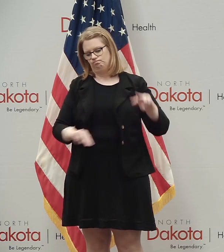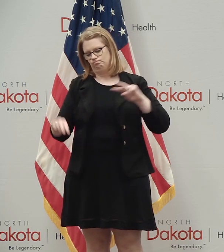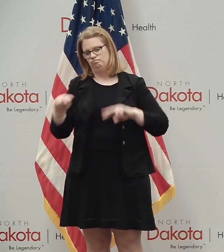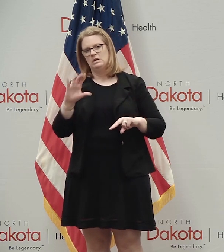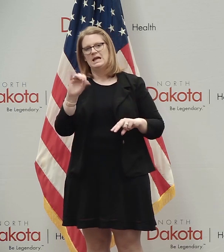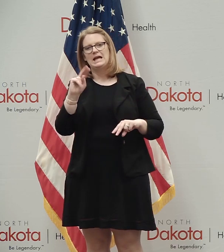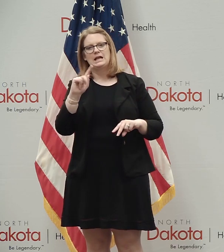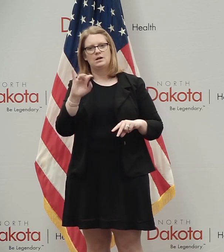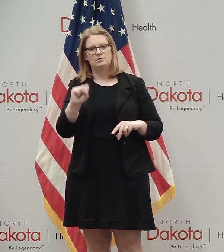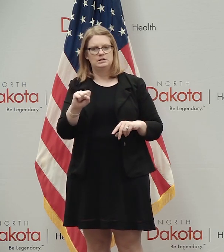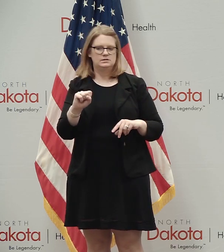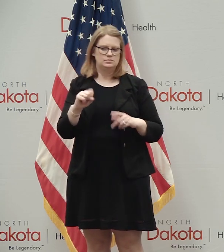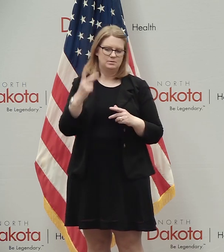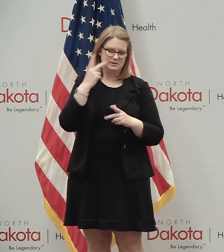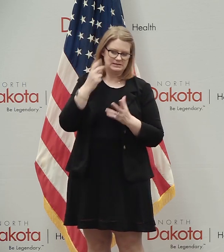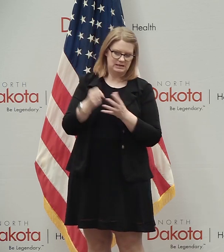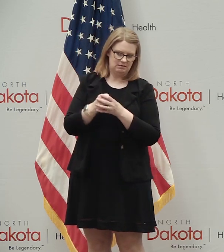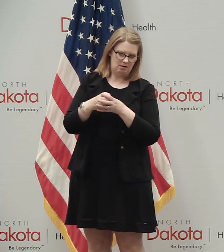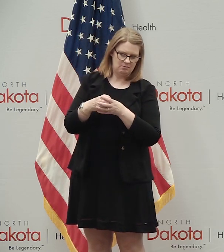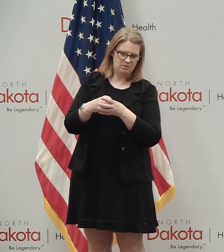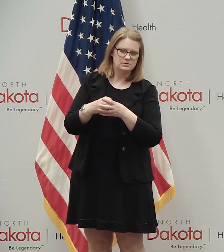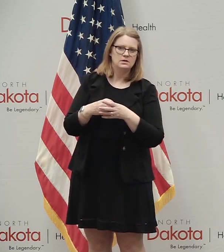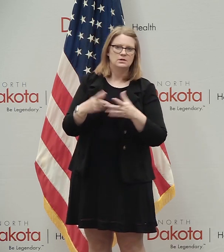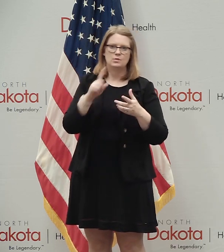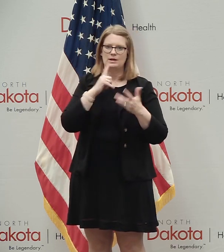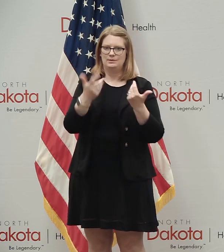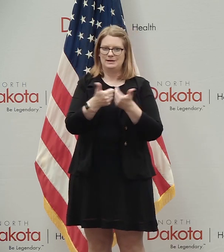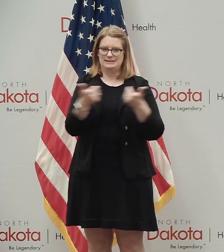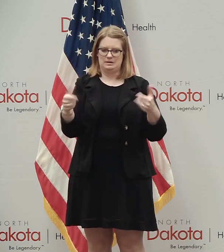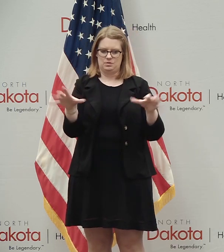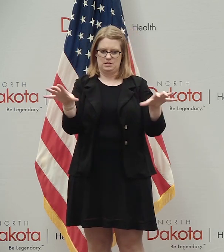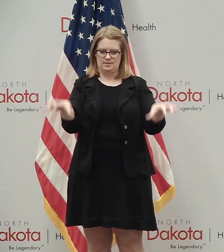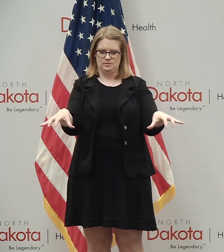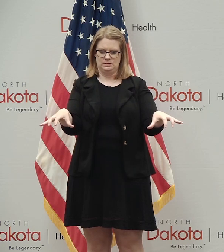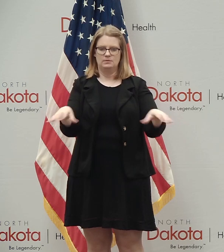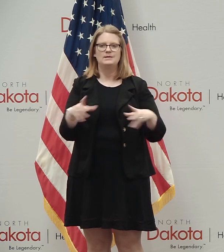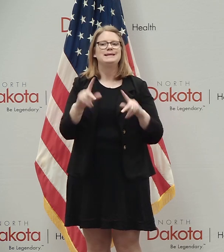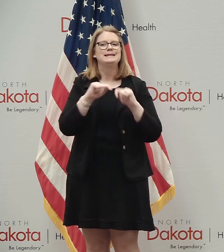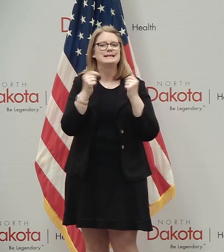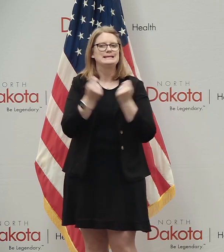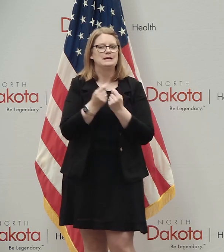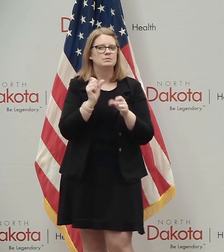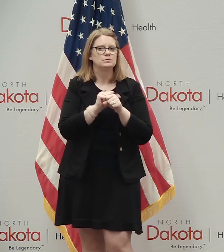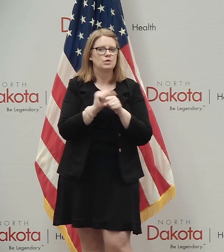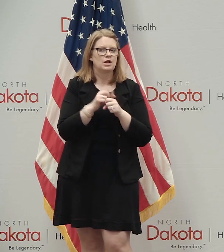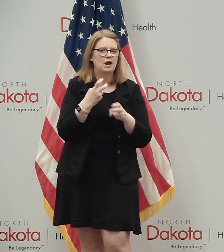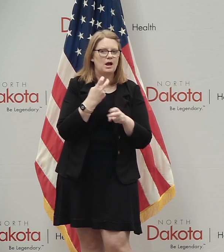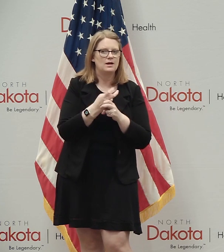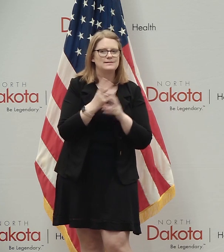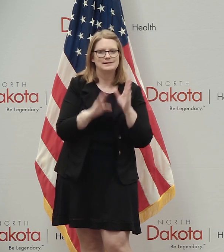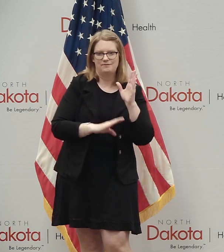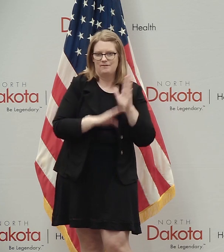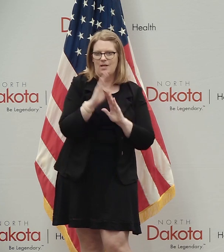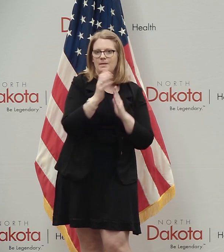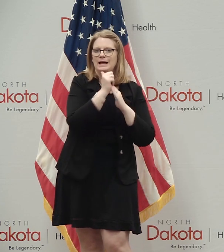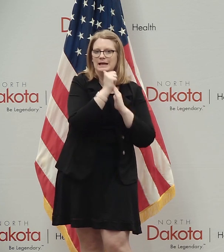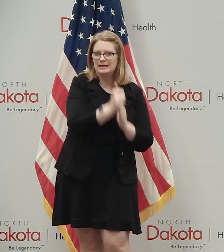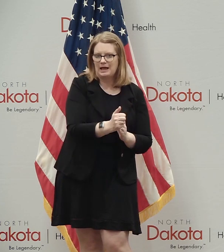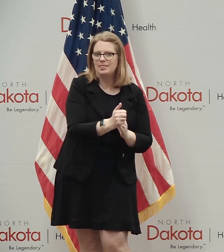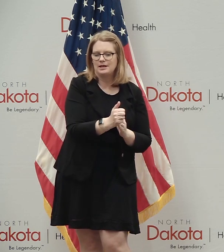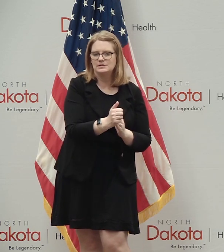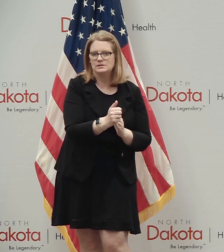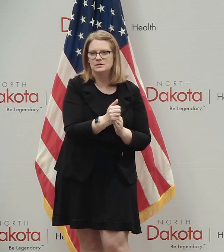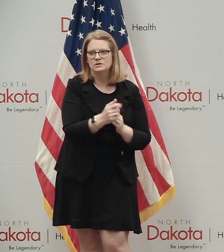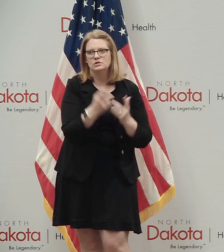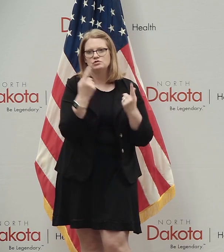not we've had outbreaks? We want to separate those two things. As Chris said, the team is working very hard to develop a set of guidelines that they're going to